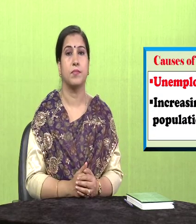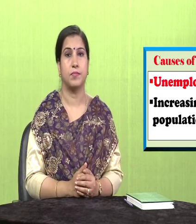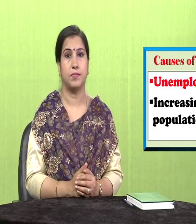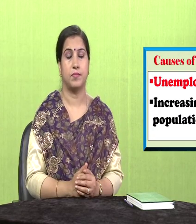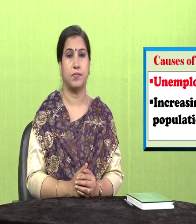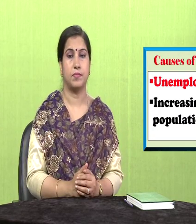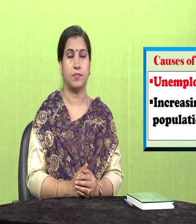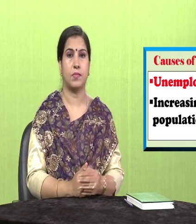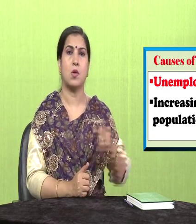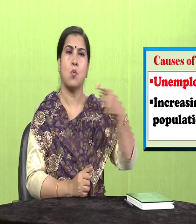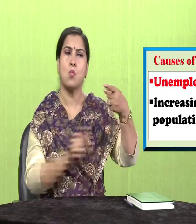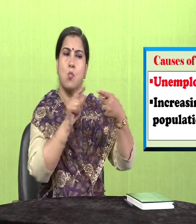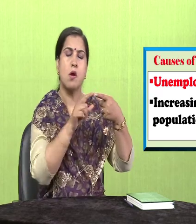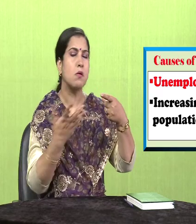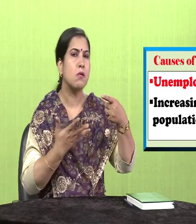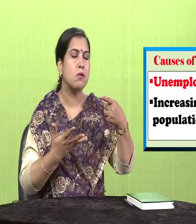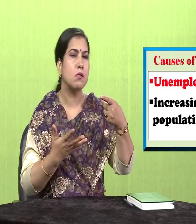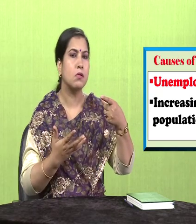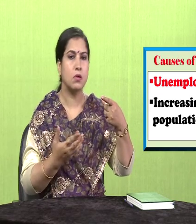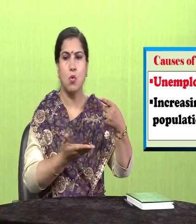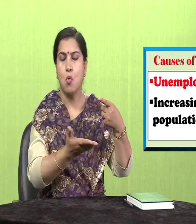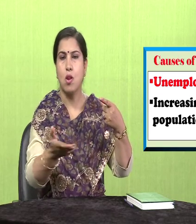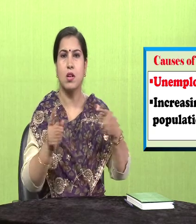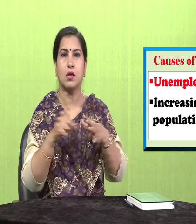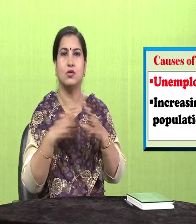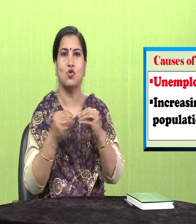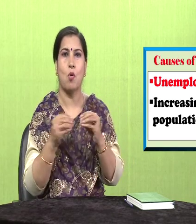One reason is unemployment.